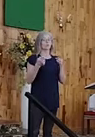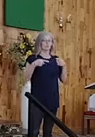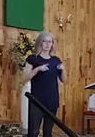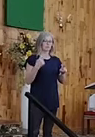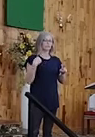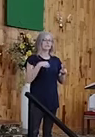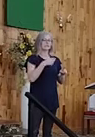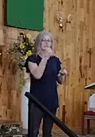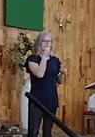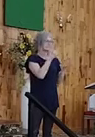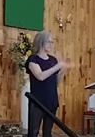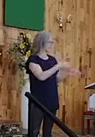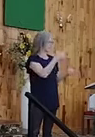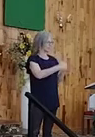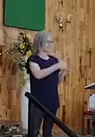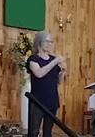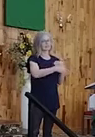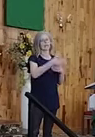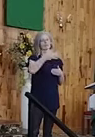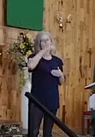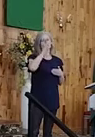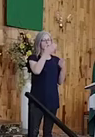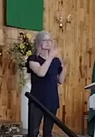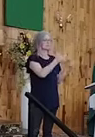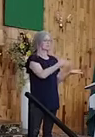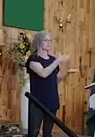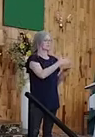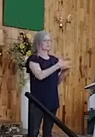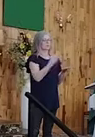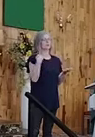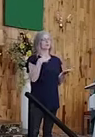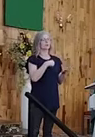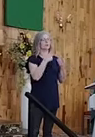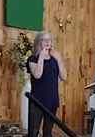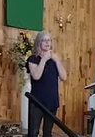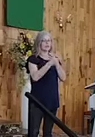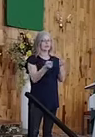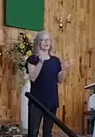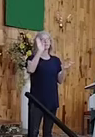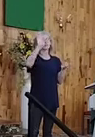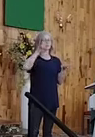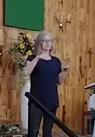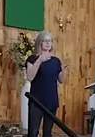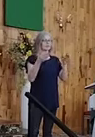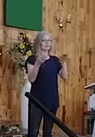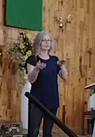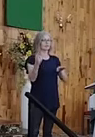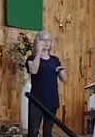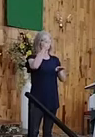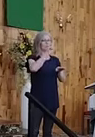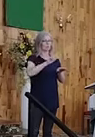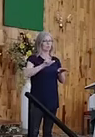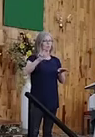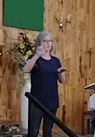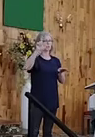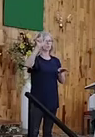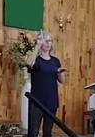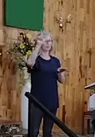When we eat this bread and drink this cup, we proclaim your death, O